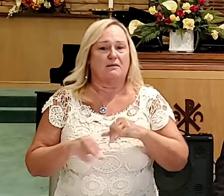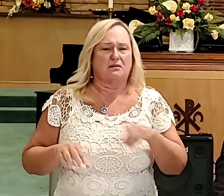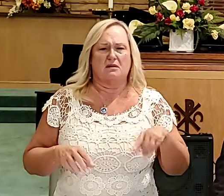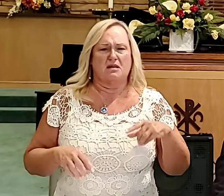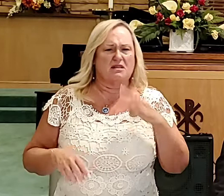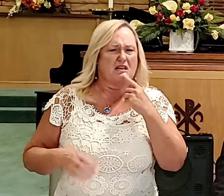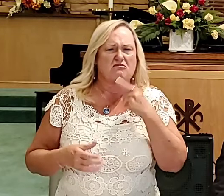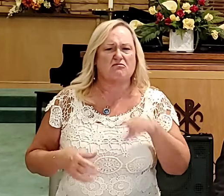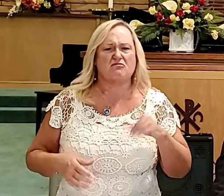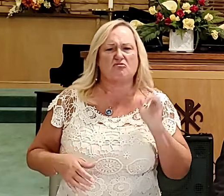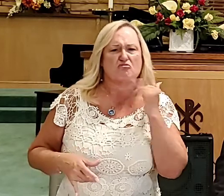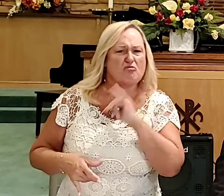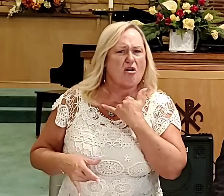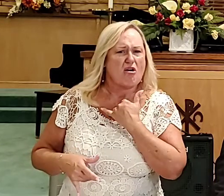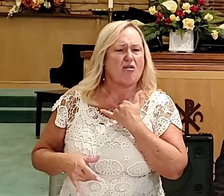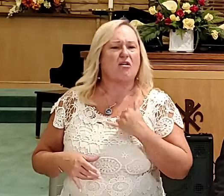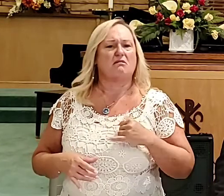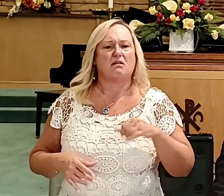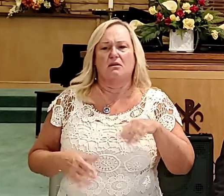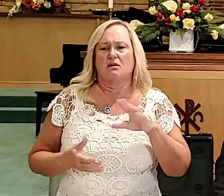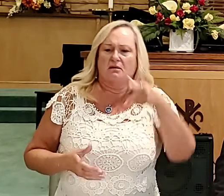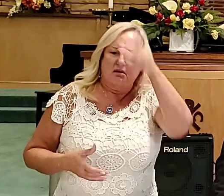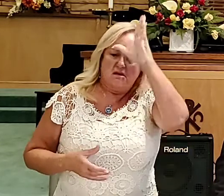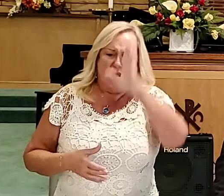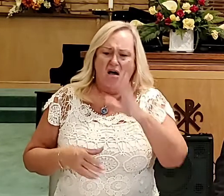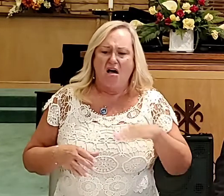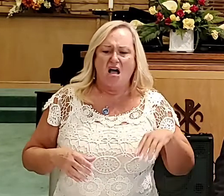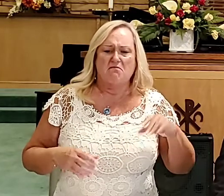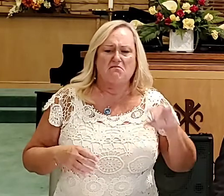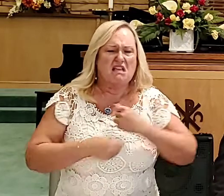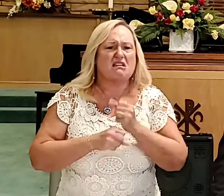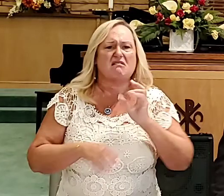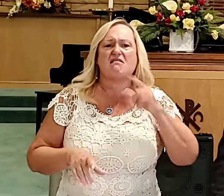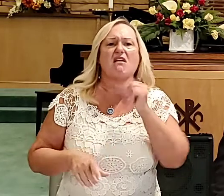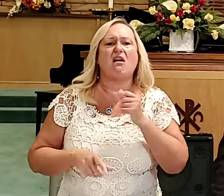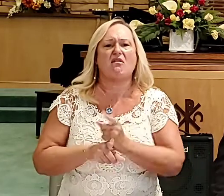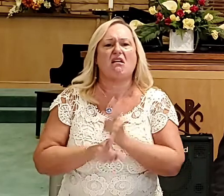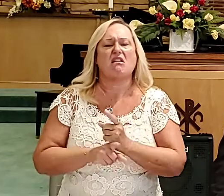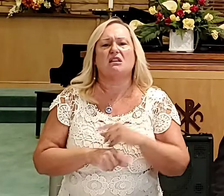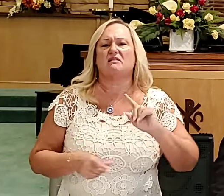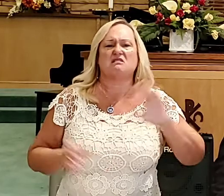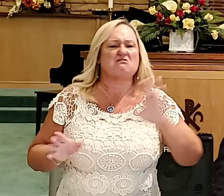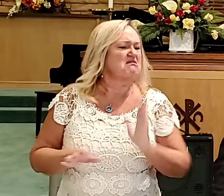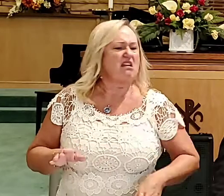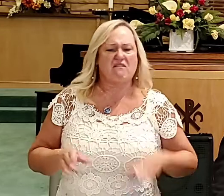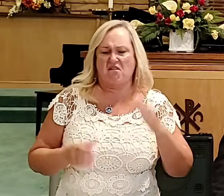him, saying, "God forbid it, Lord. This must never happen to you."